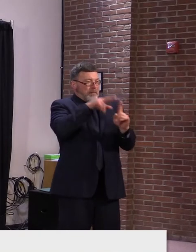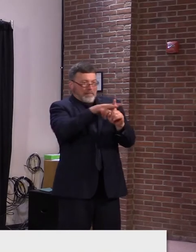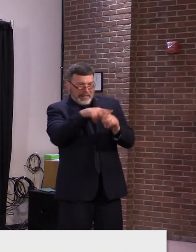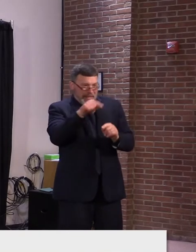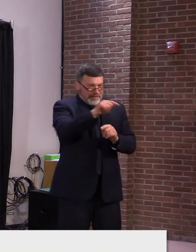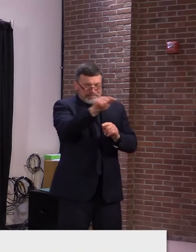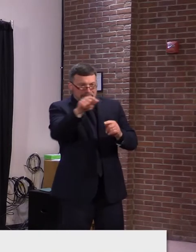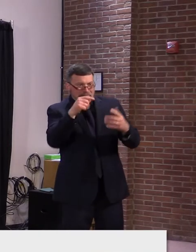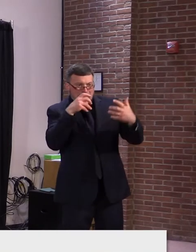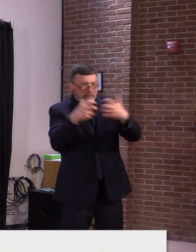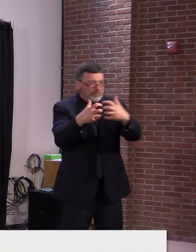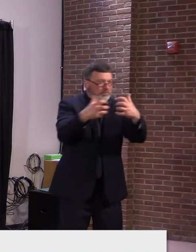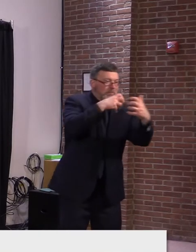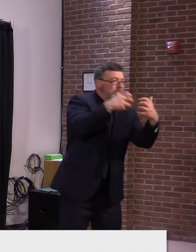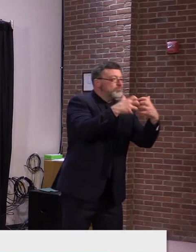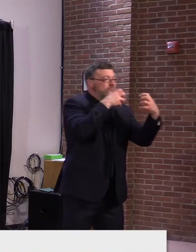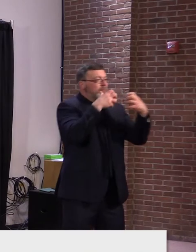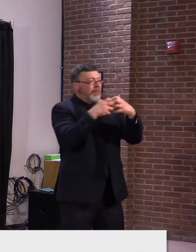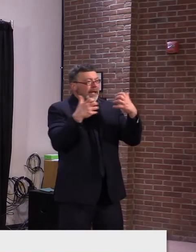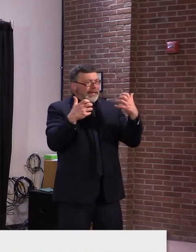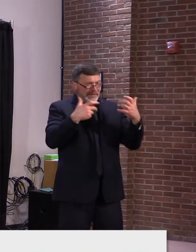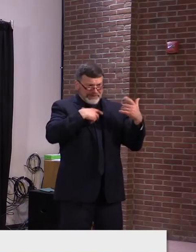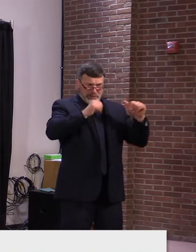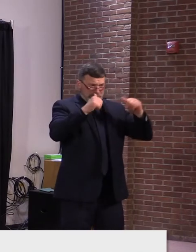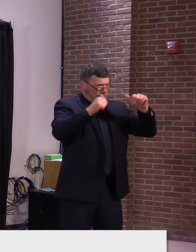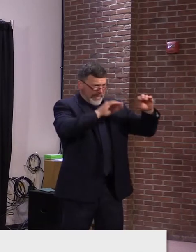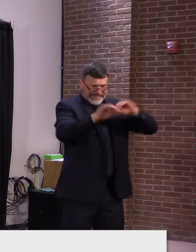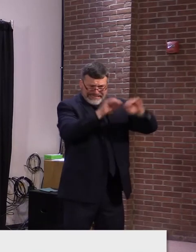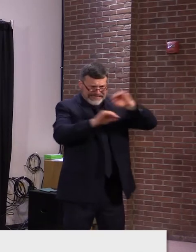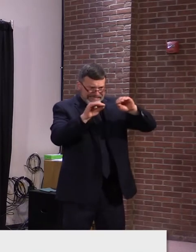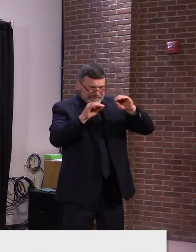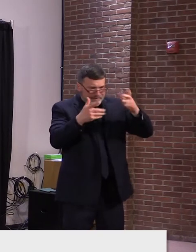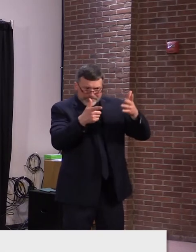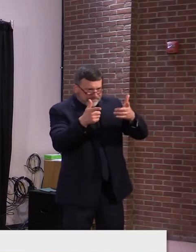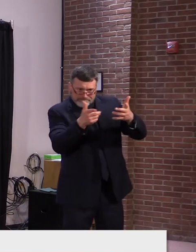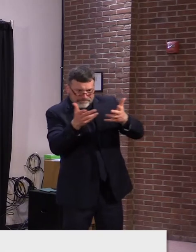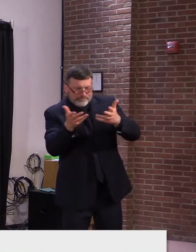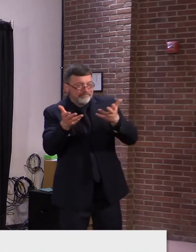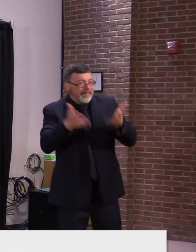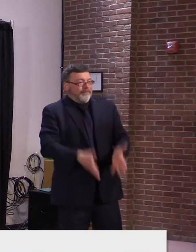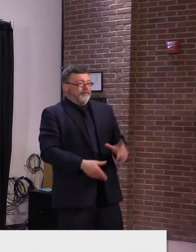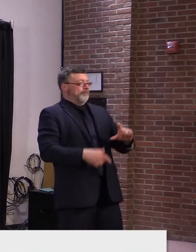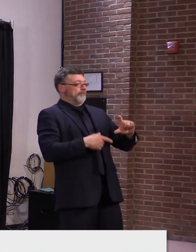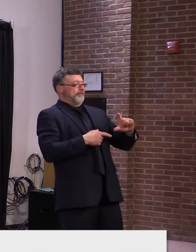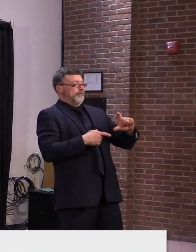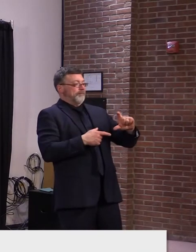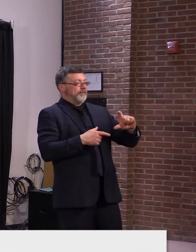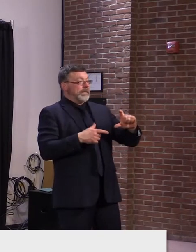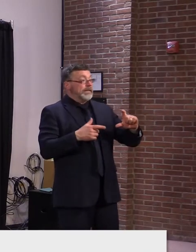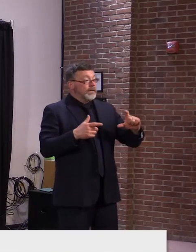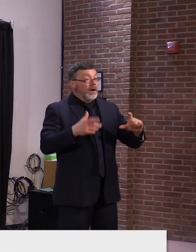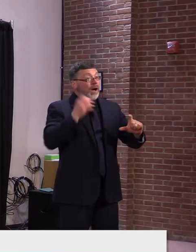parameters around the money usage that was, we could have used it if we could have had more flexibility.